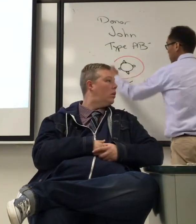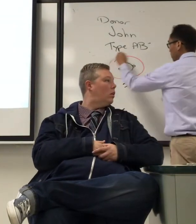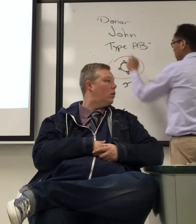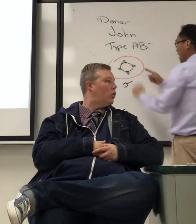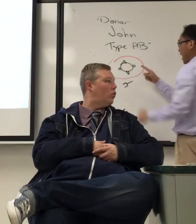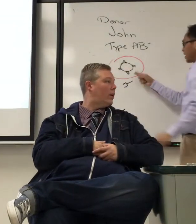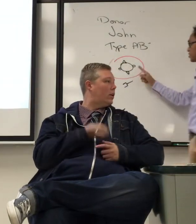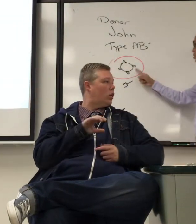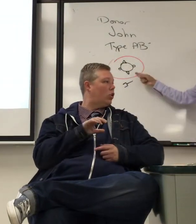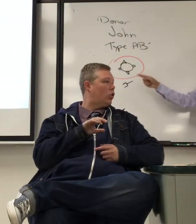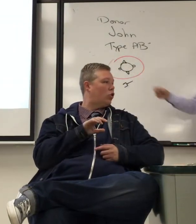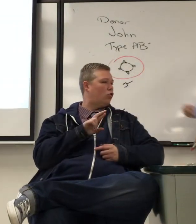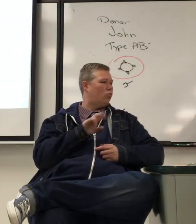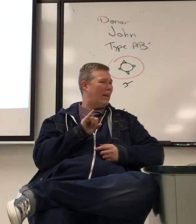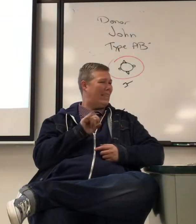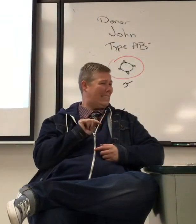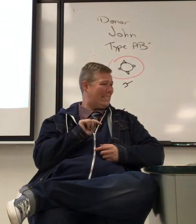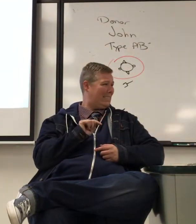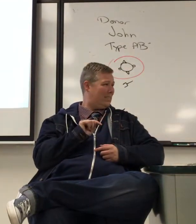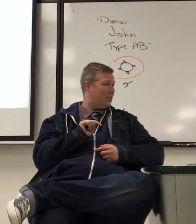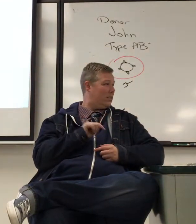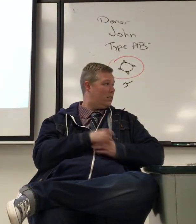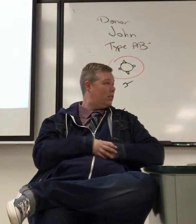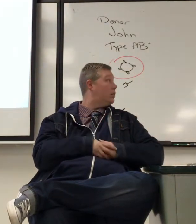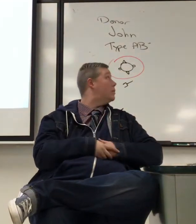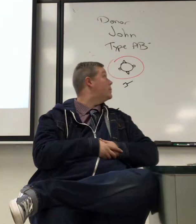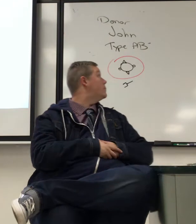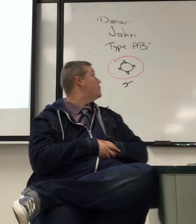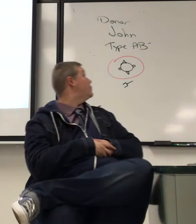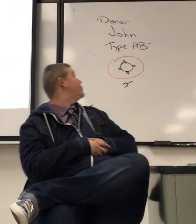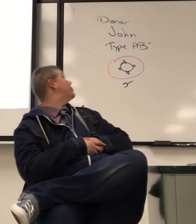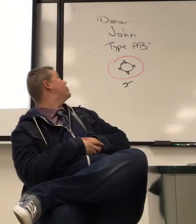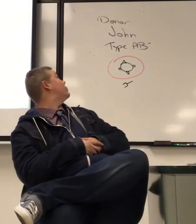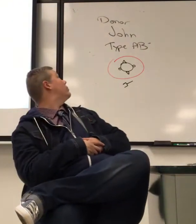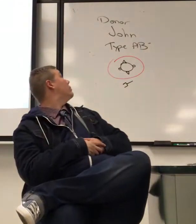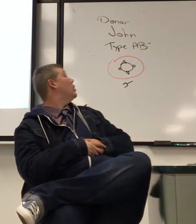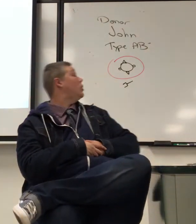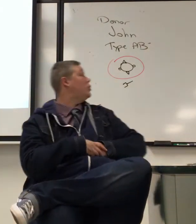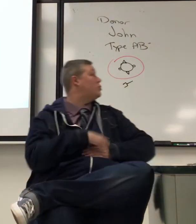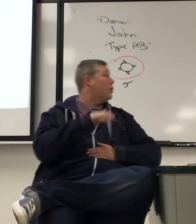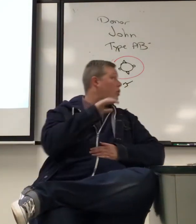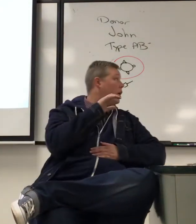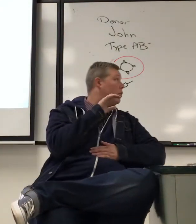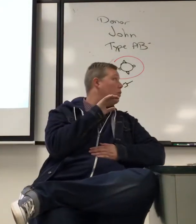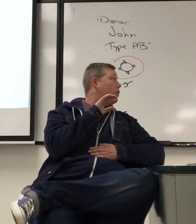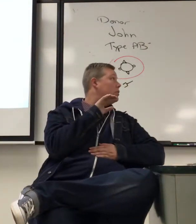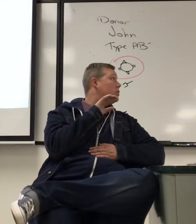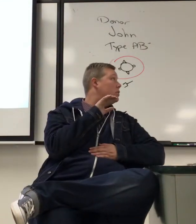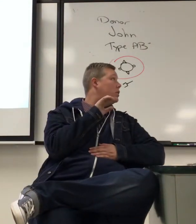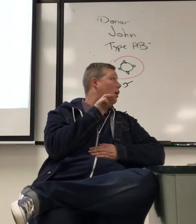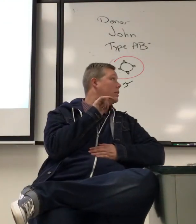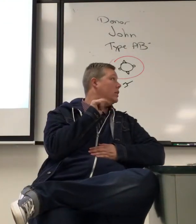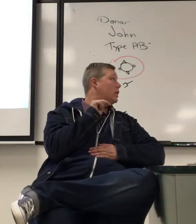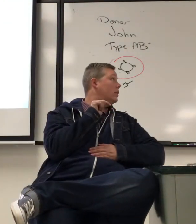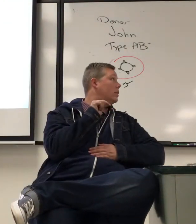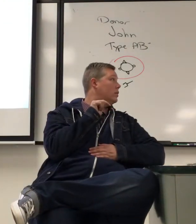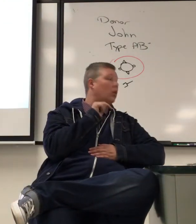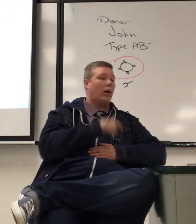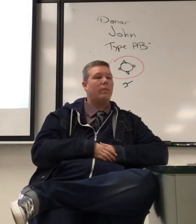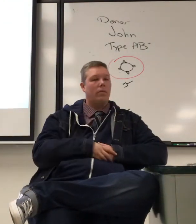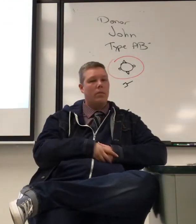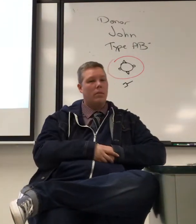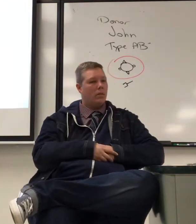We consider the antigens, the A and the B, the circles and the triangles. Can you spell crit real fast?